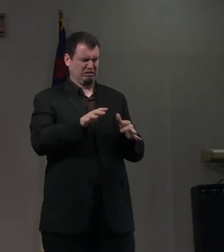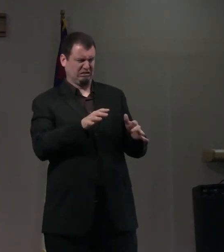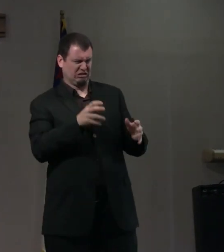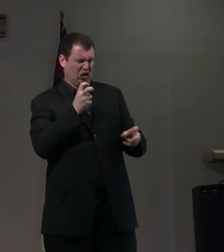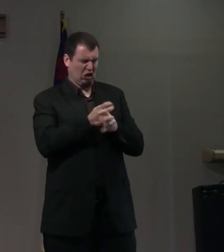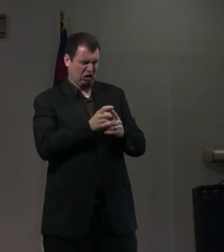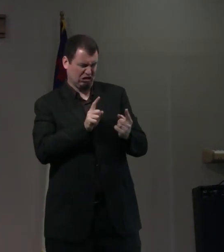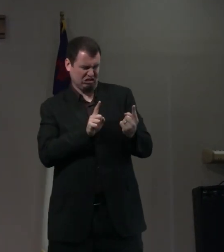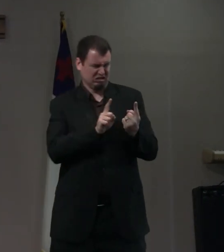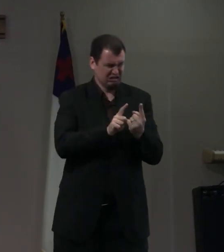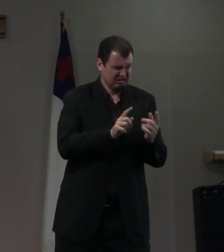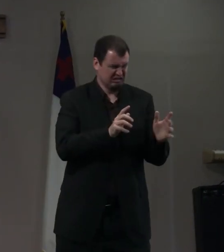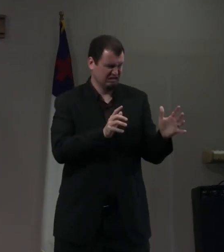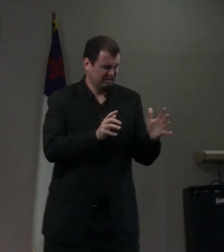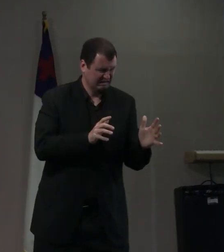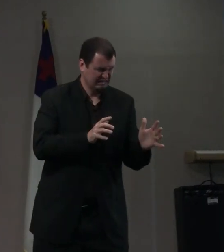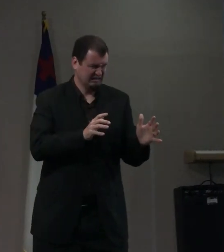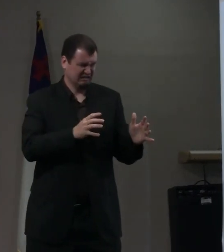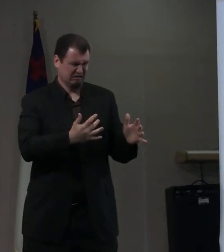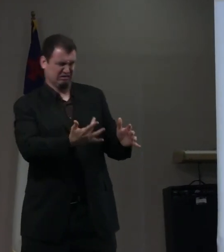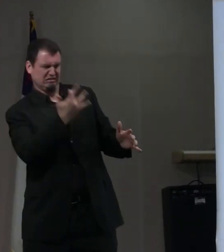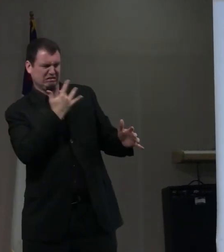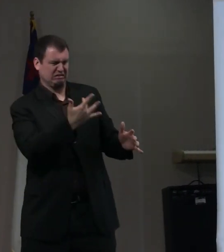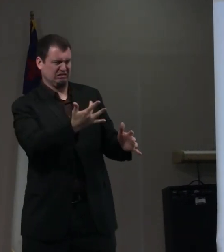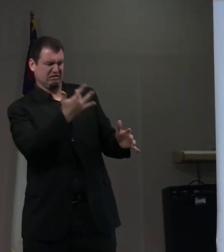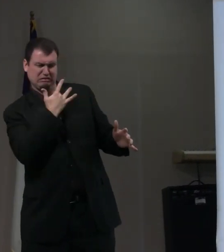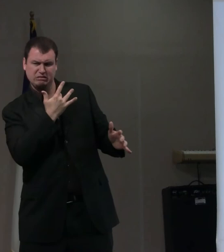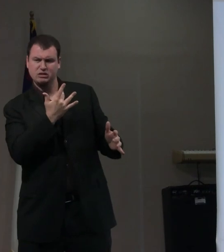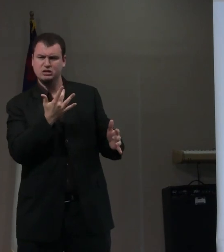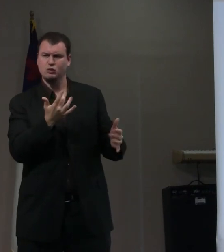Or do people have a hard time talking to you?